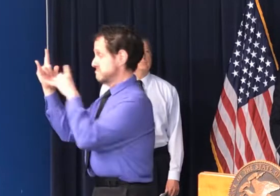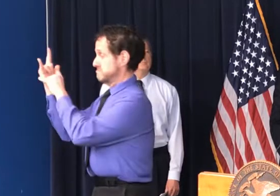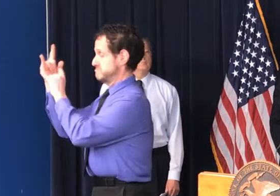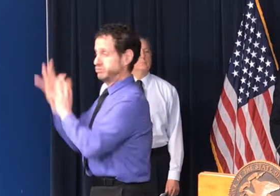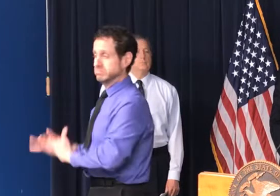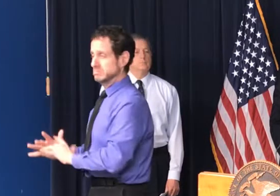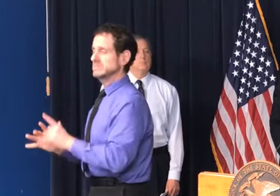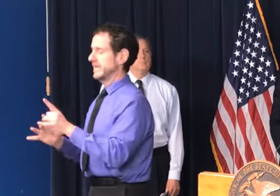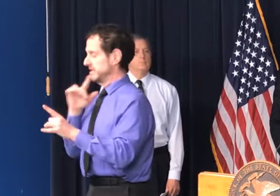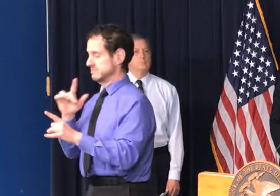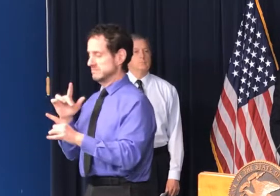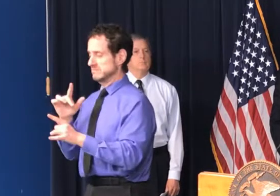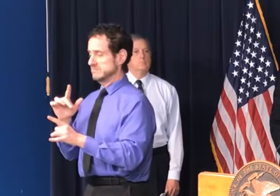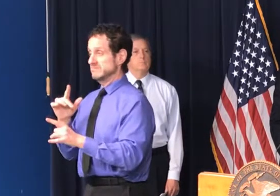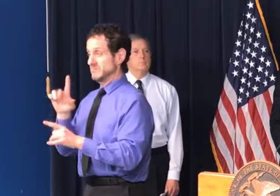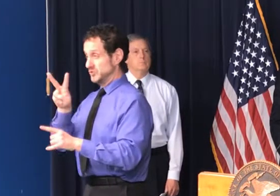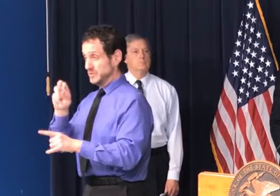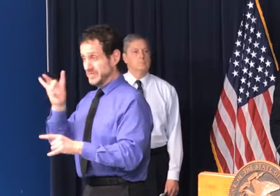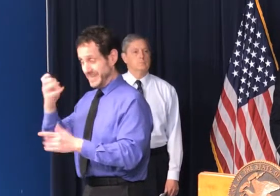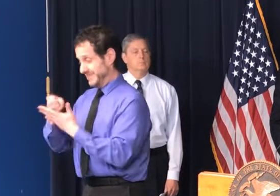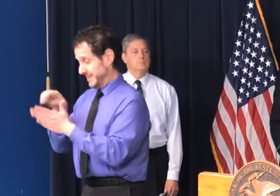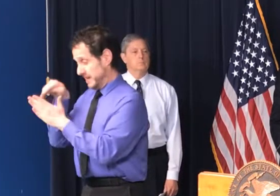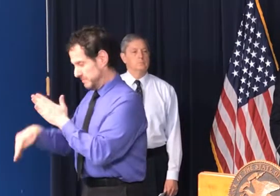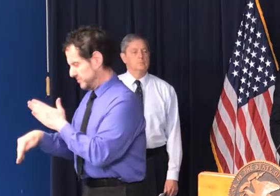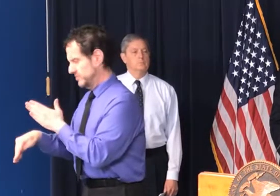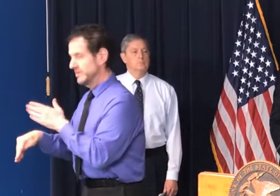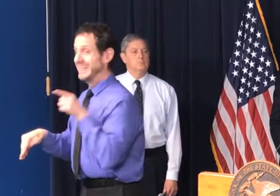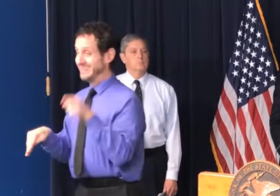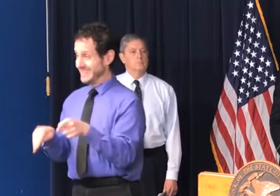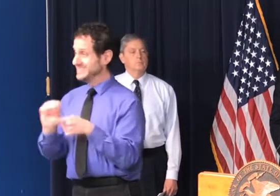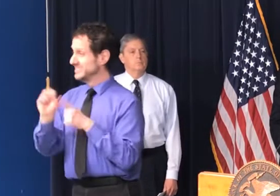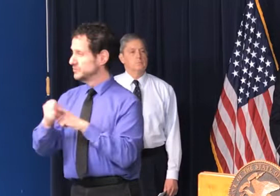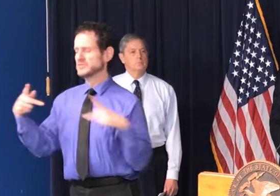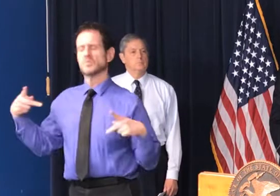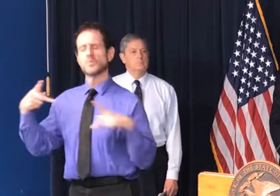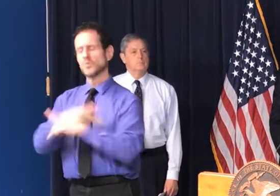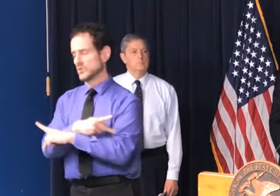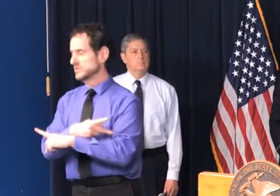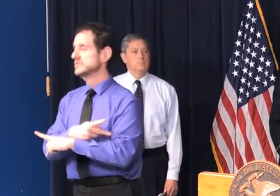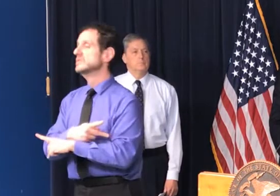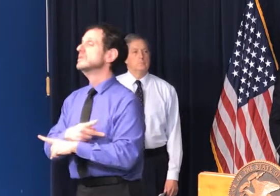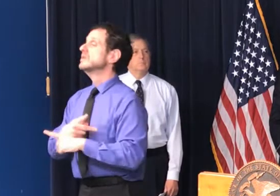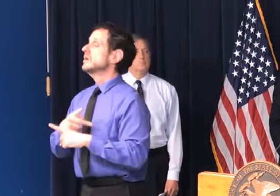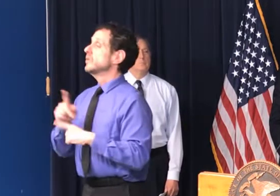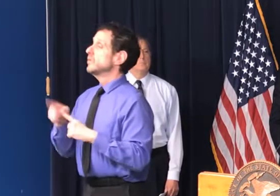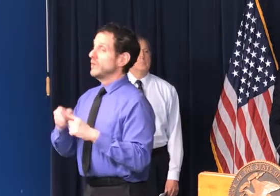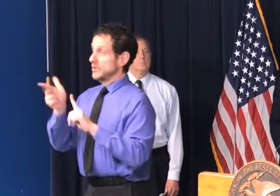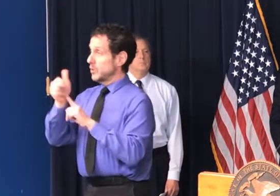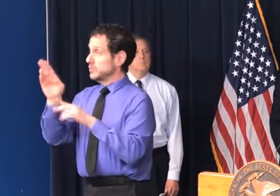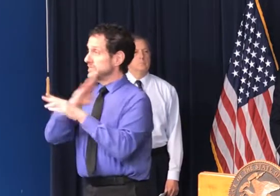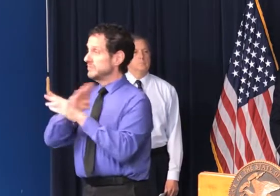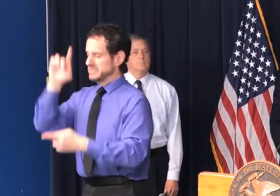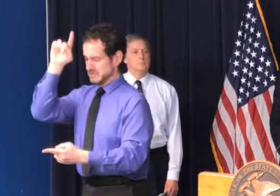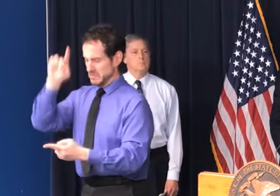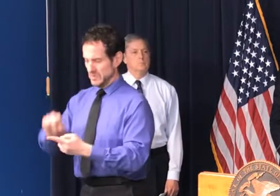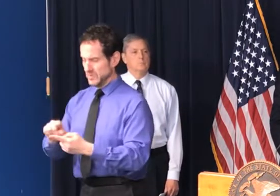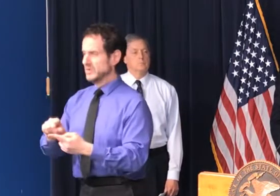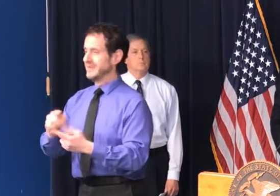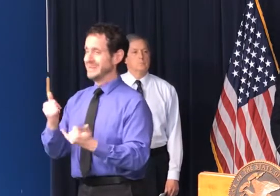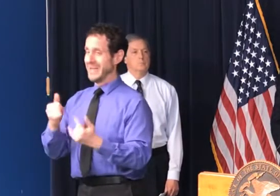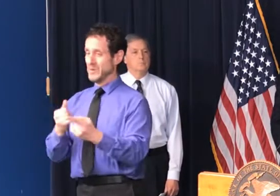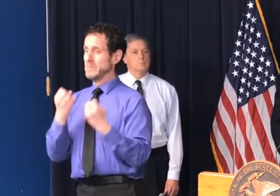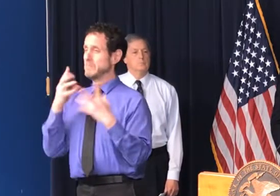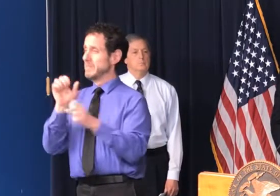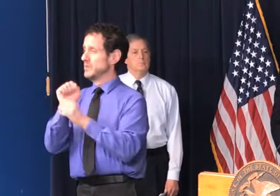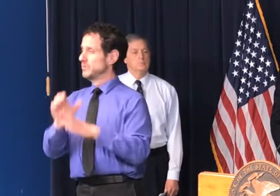recession combined. Unfortunately, with that level of decline, there is a human impact when it comes to the tens of thousands of